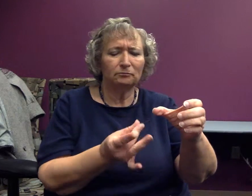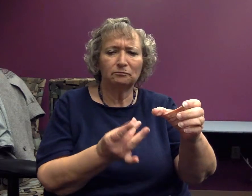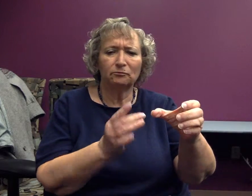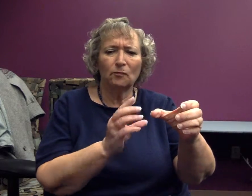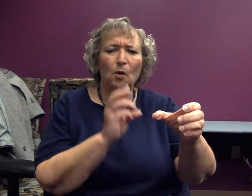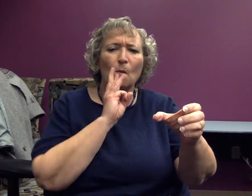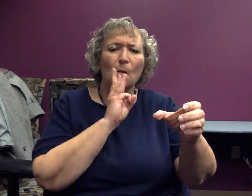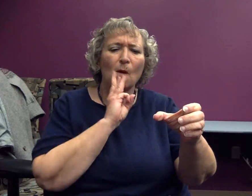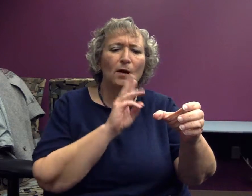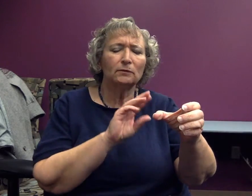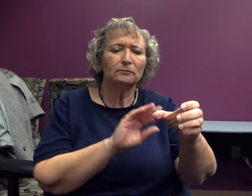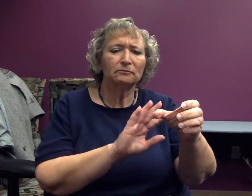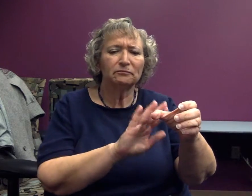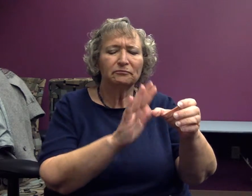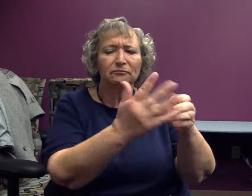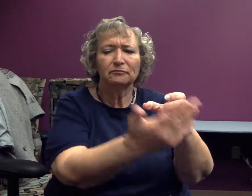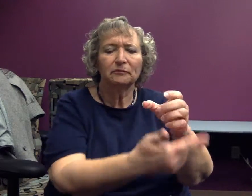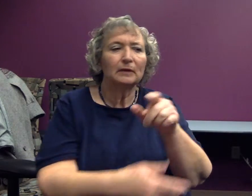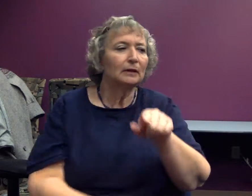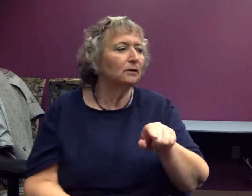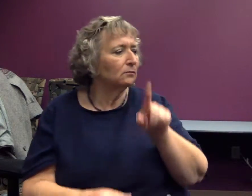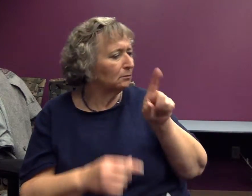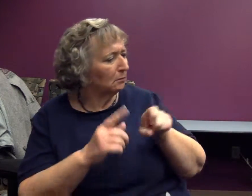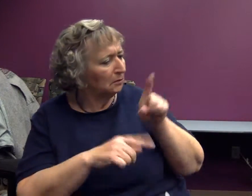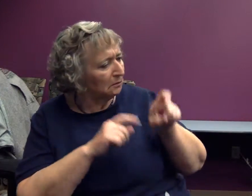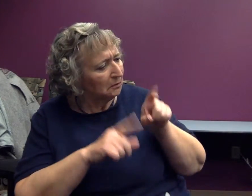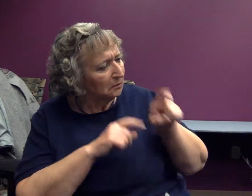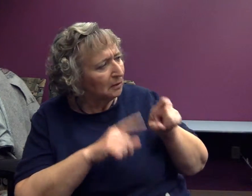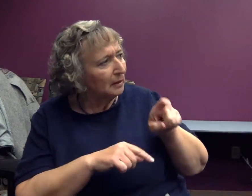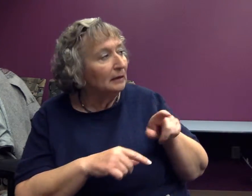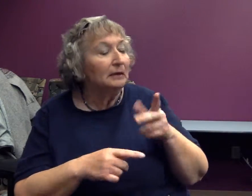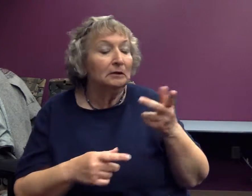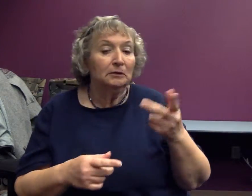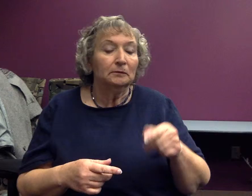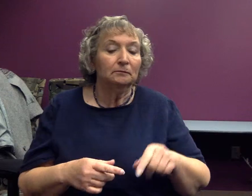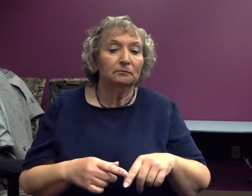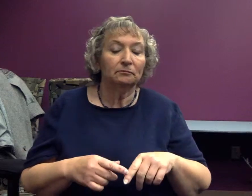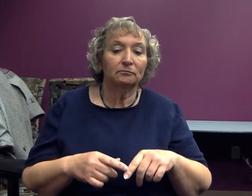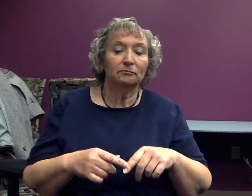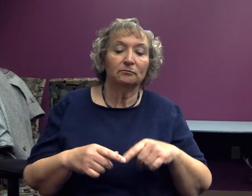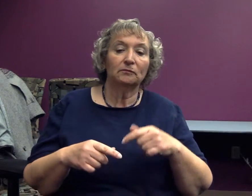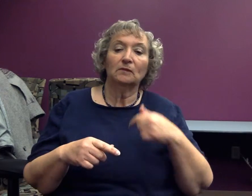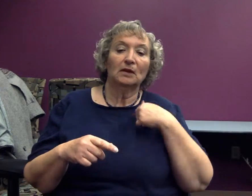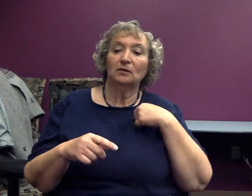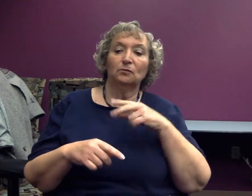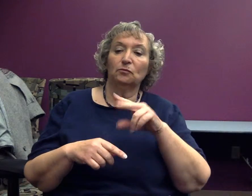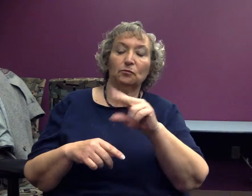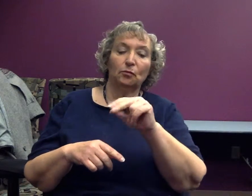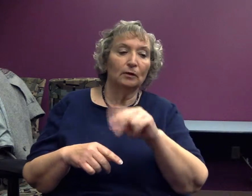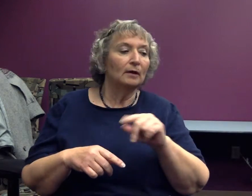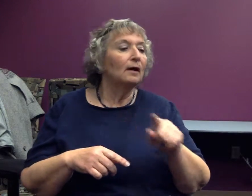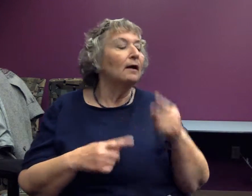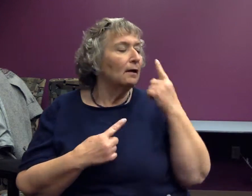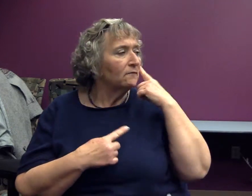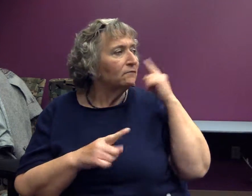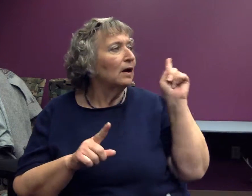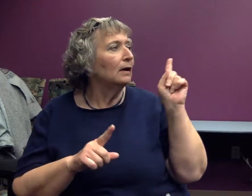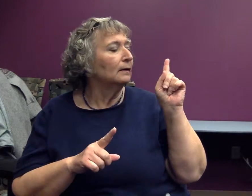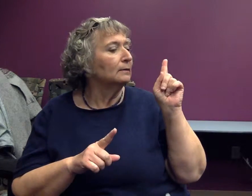for 45 minutes. They asked me questions. Mr. Snorri, yes. I said no. When they finally came up with the reason why